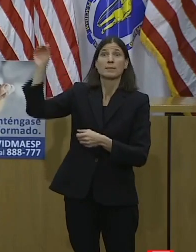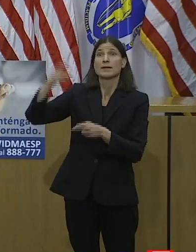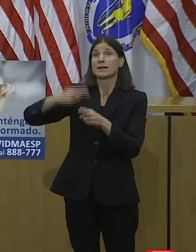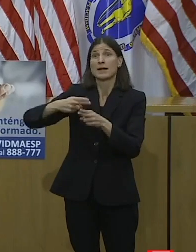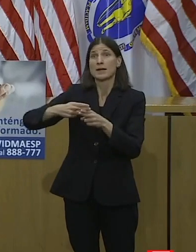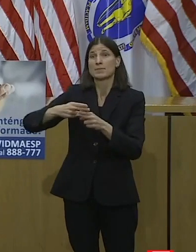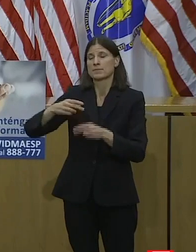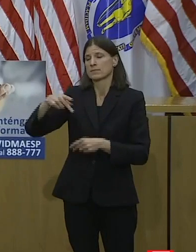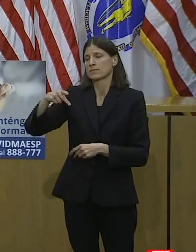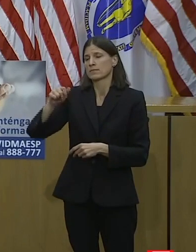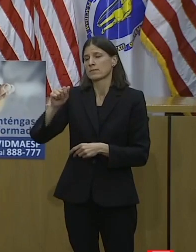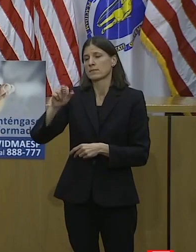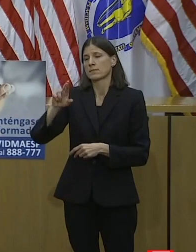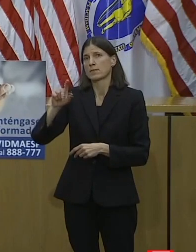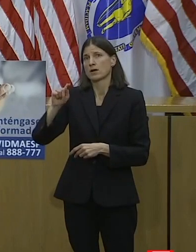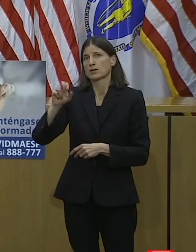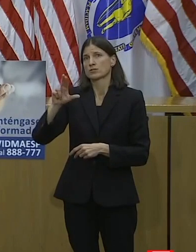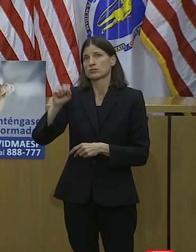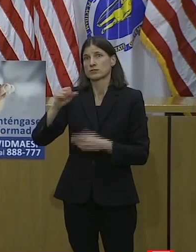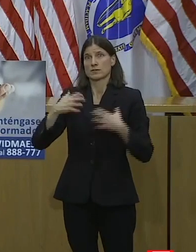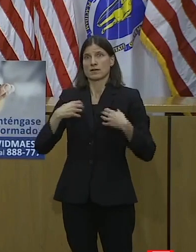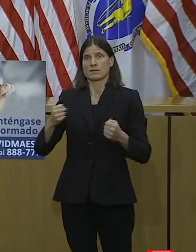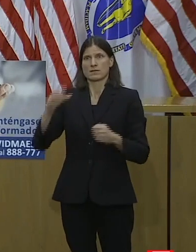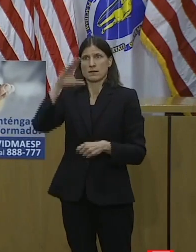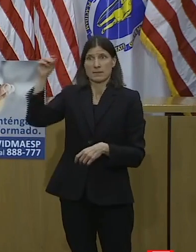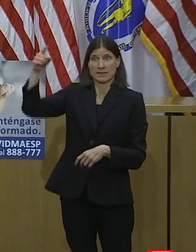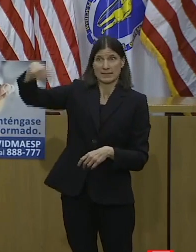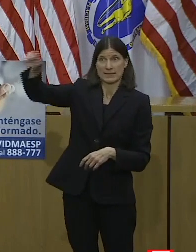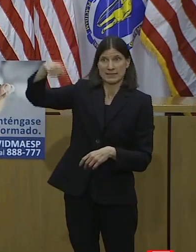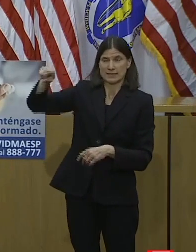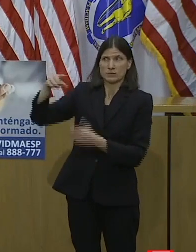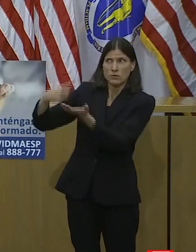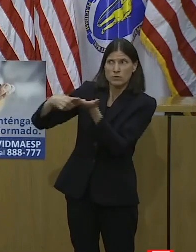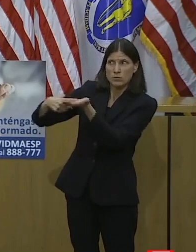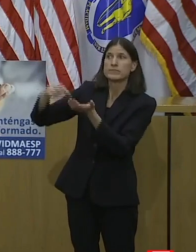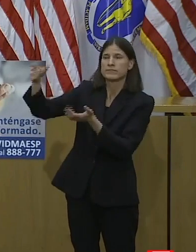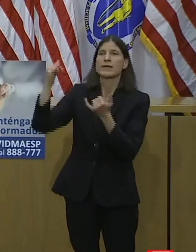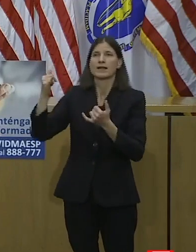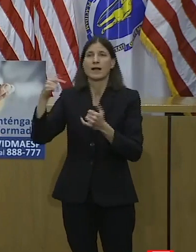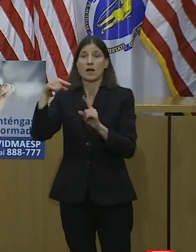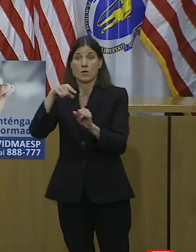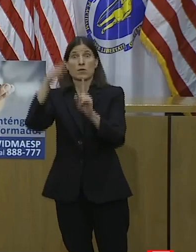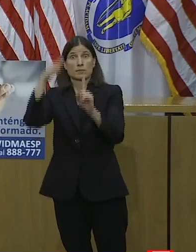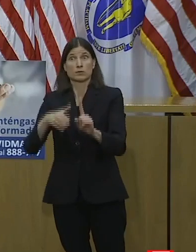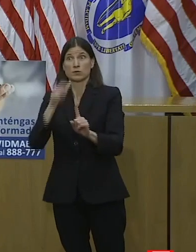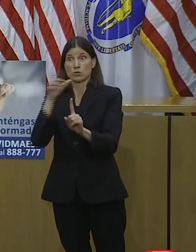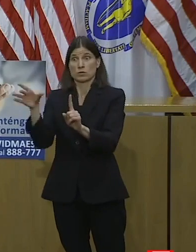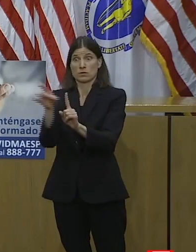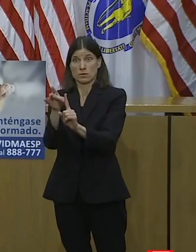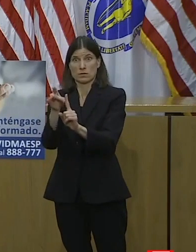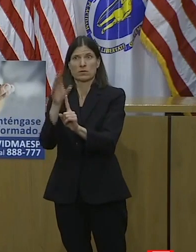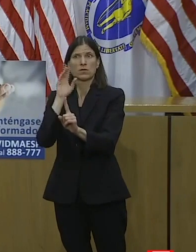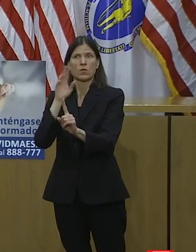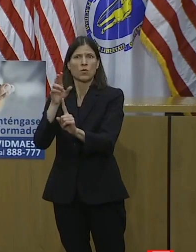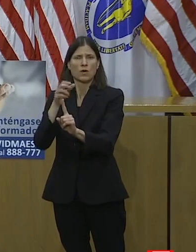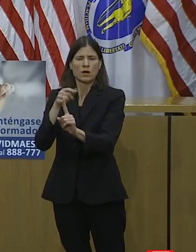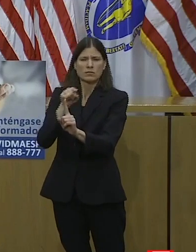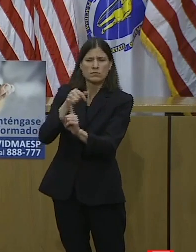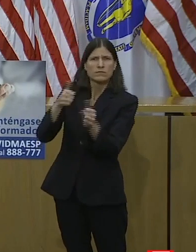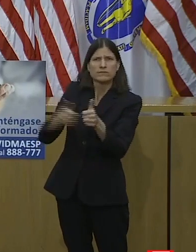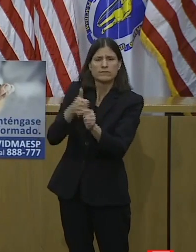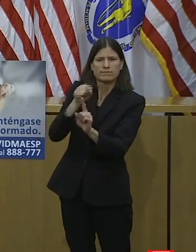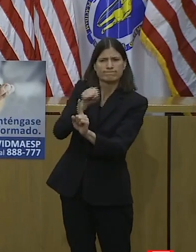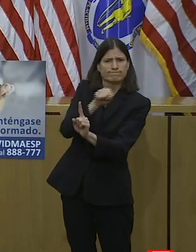in about 8 communities north of the city to sort of, it's I don't want to say attached, but